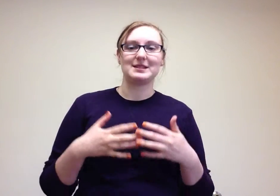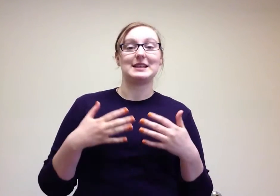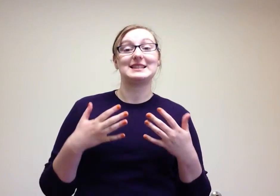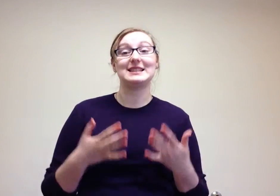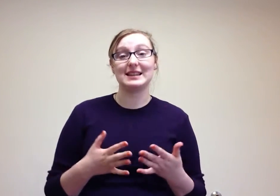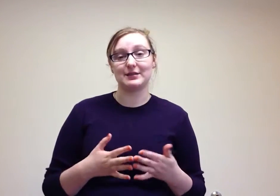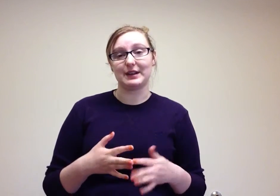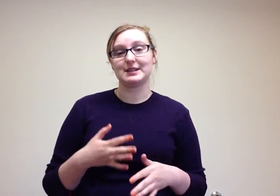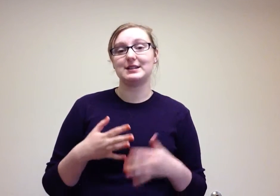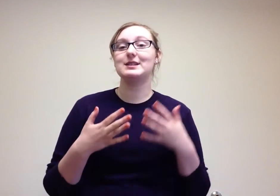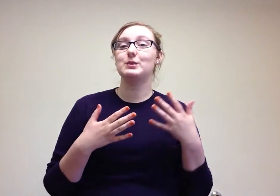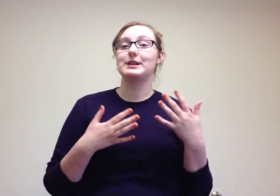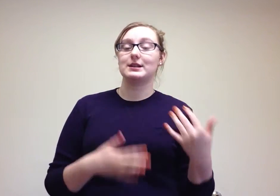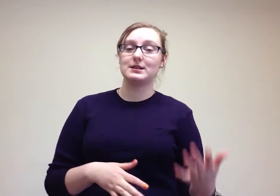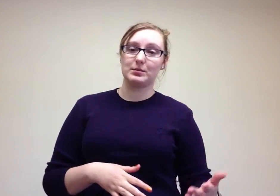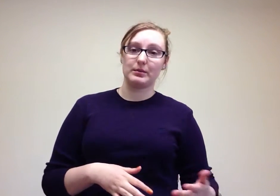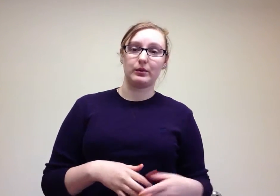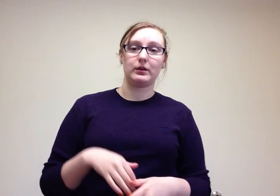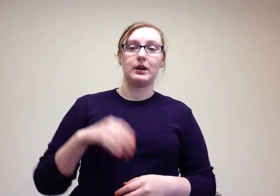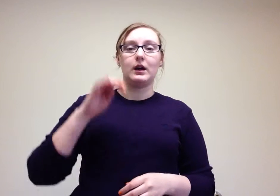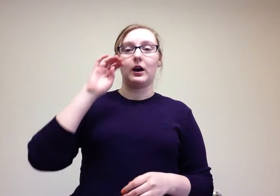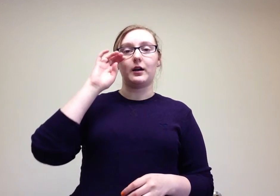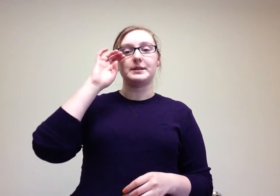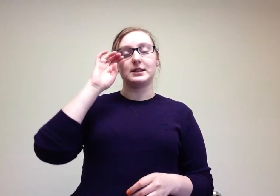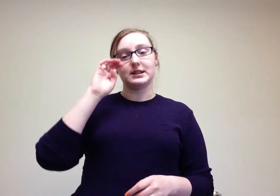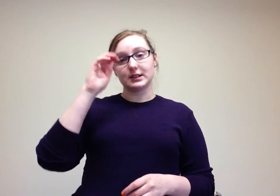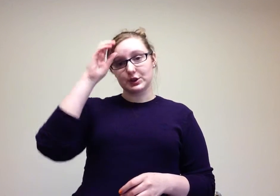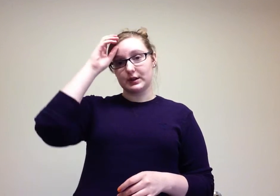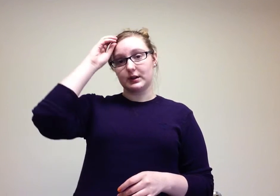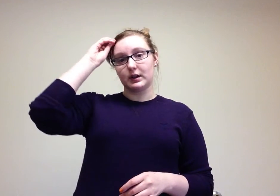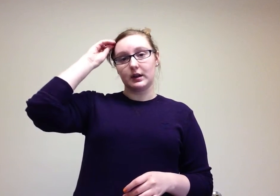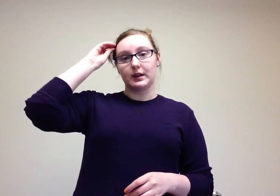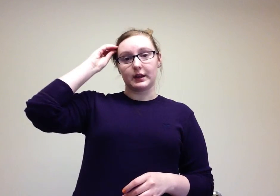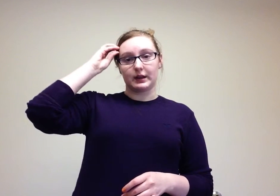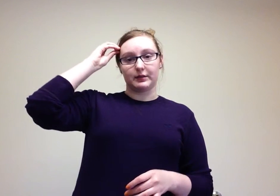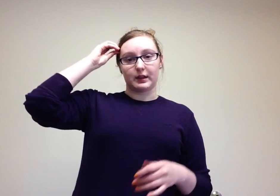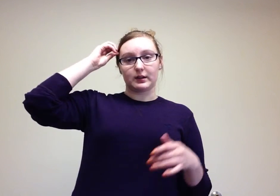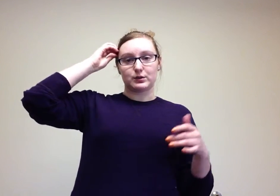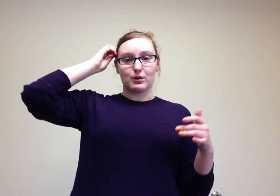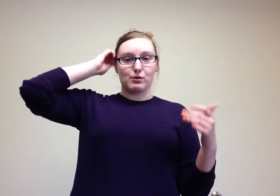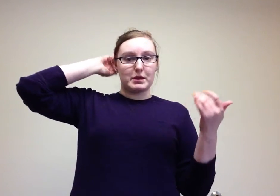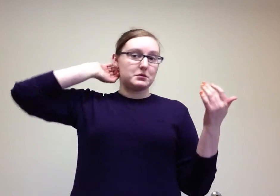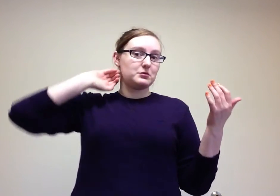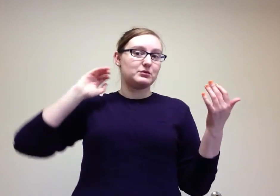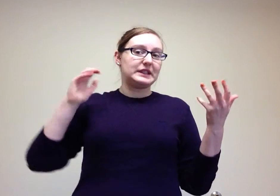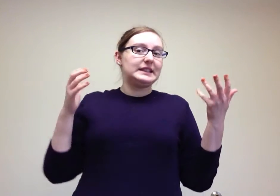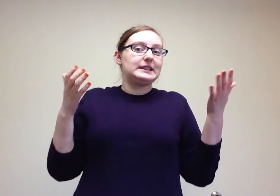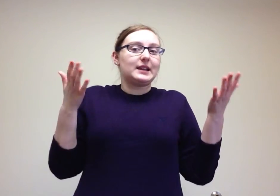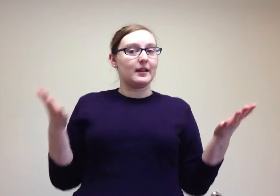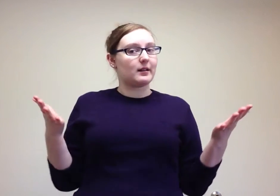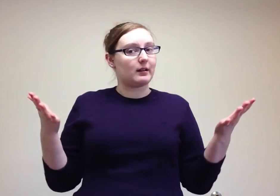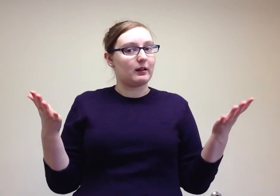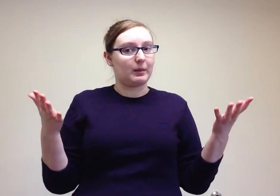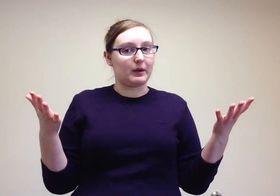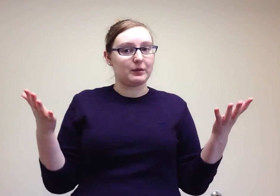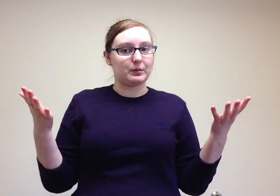they see the effects, they see what it does to people, they see the addiction, that kind of thing. So they don't really care about what